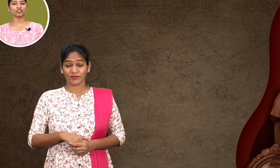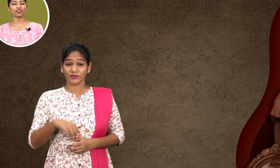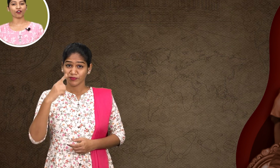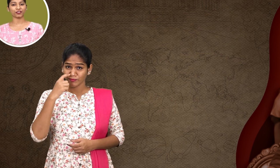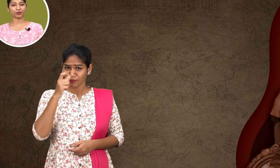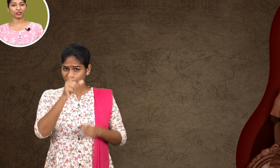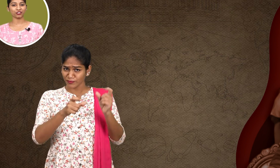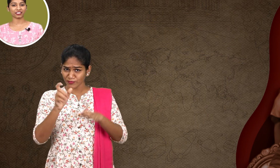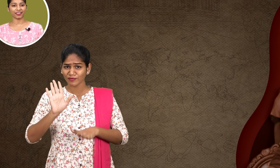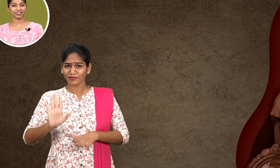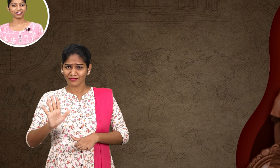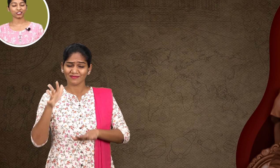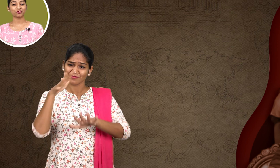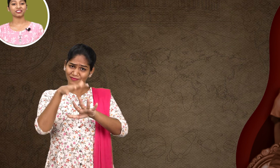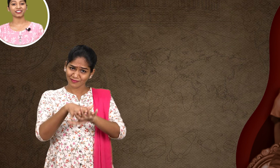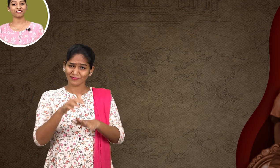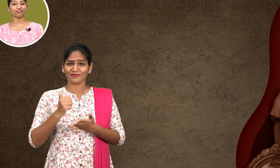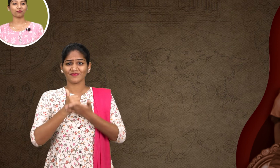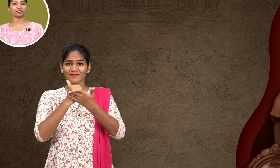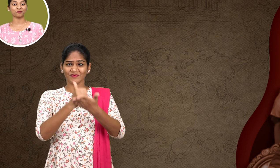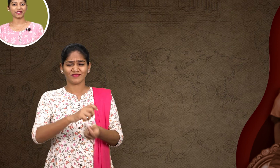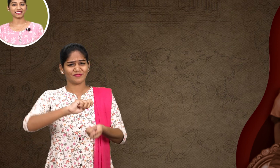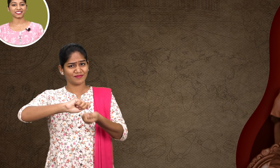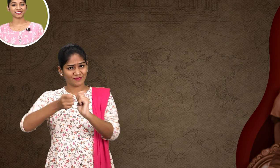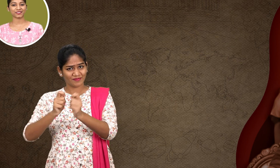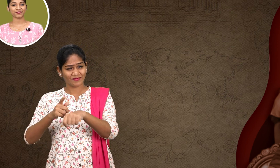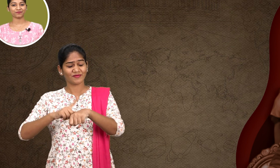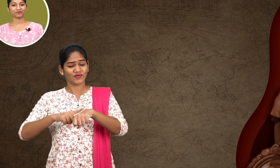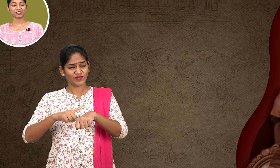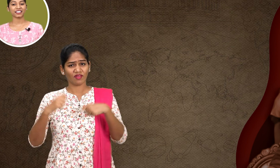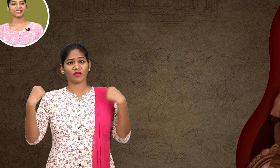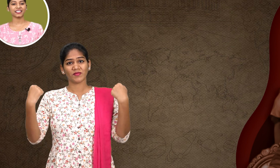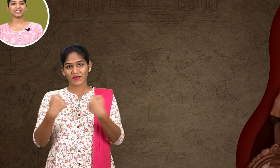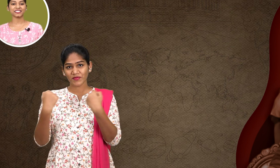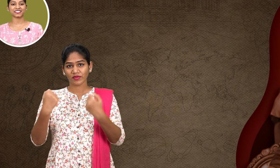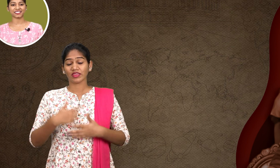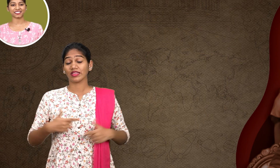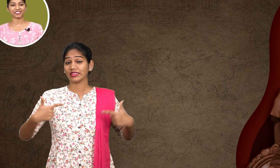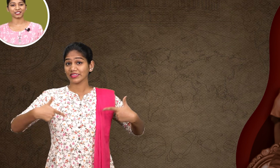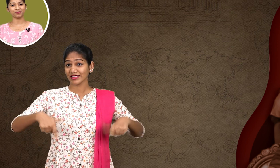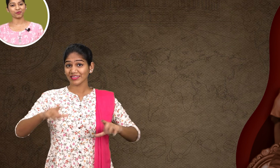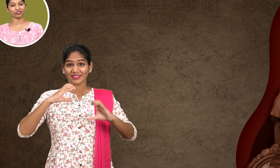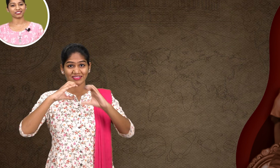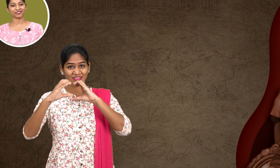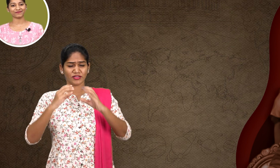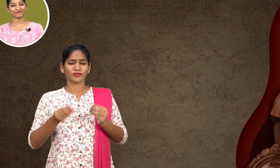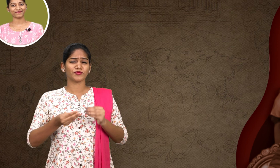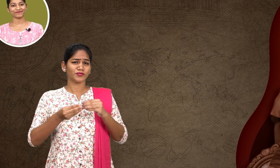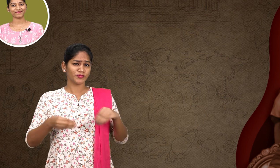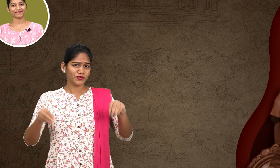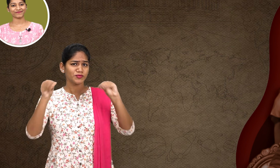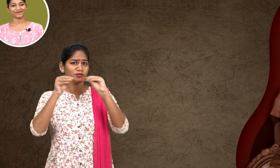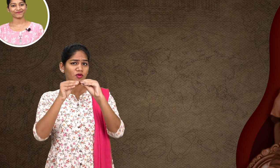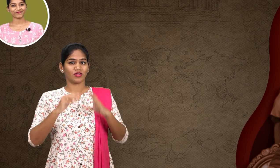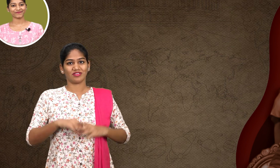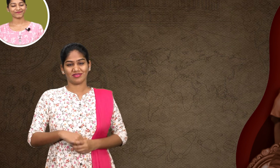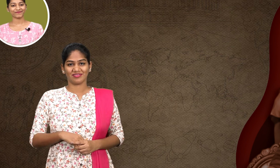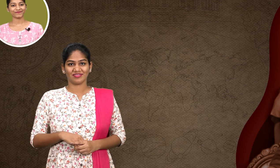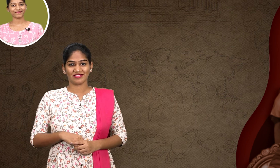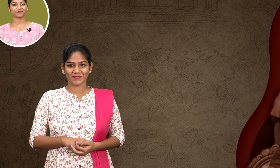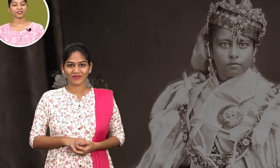Women also contributed to the reform movements. Let us discuss it more.